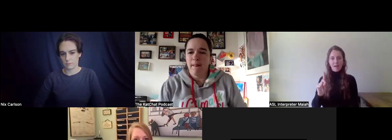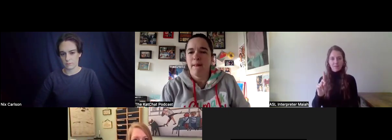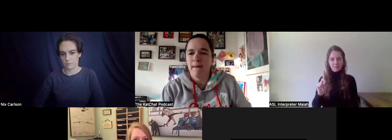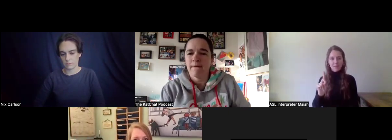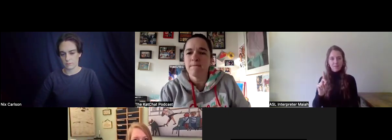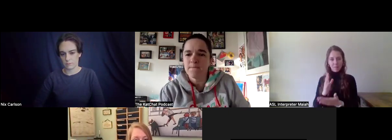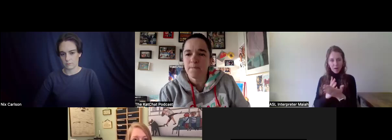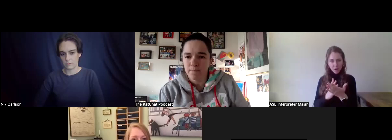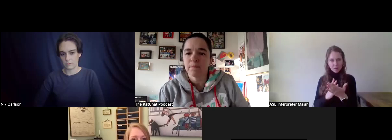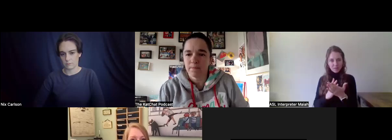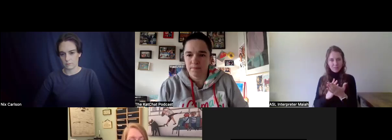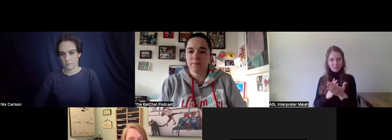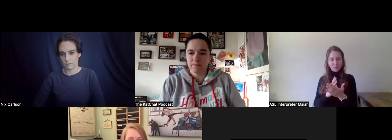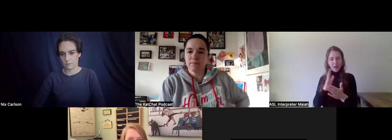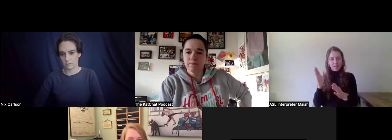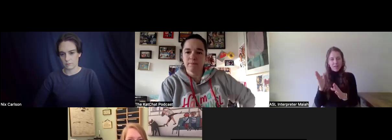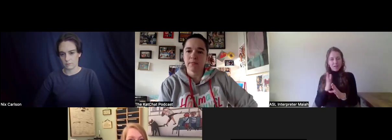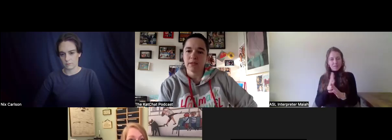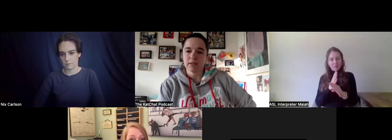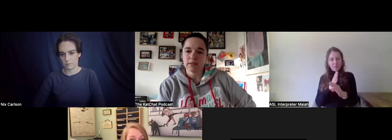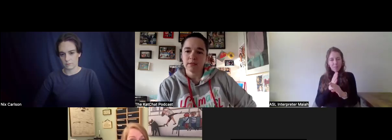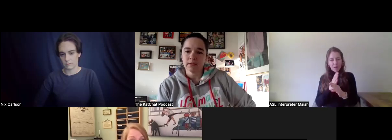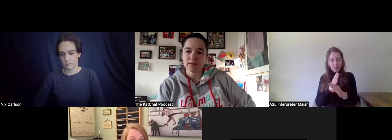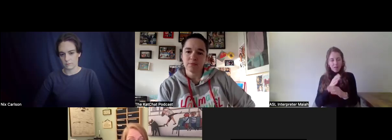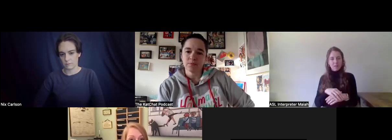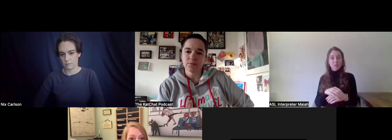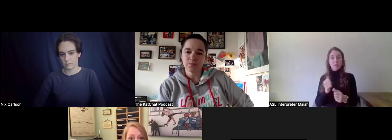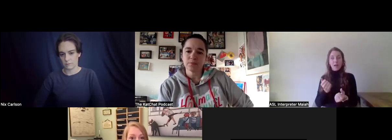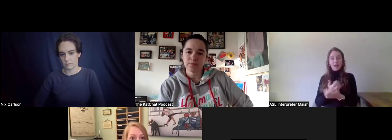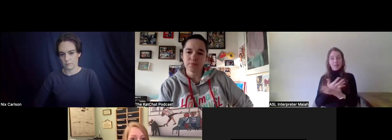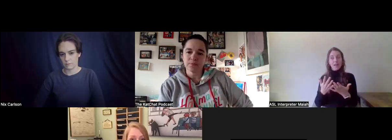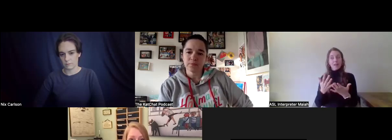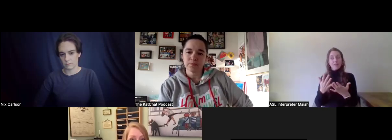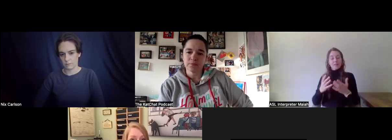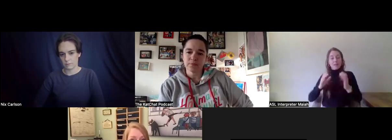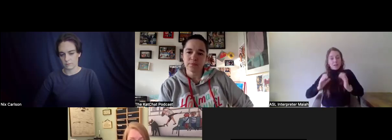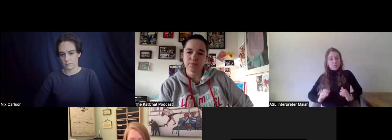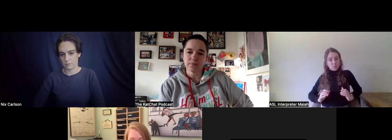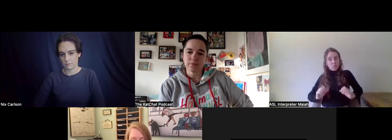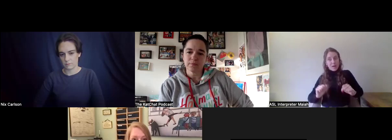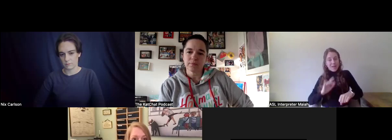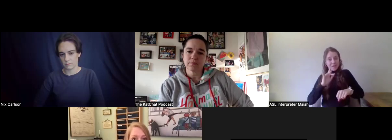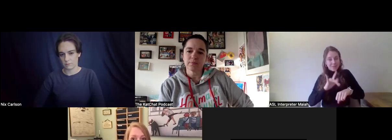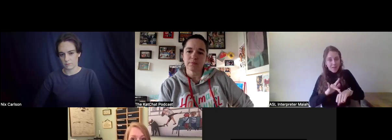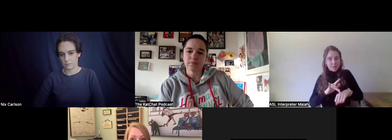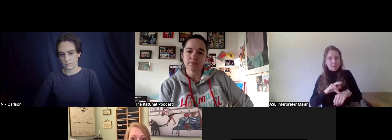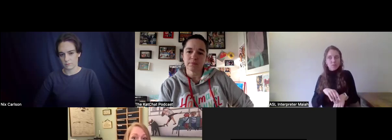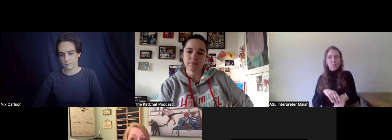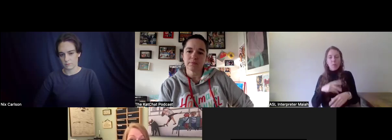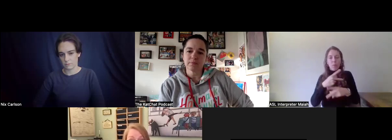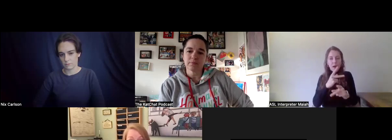the center. So anything touching the consumer, whether it was a product, a card,